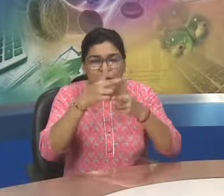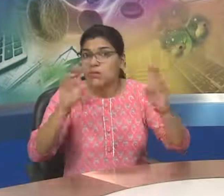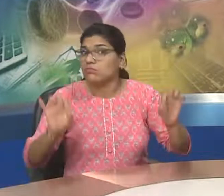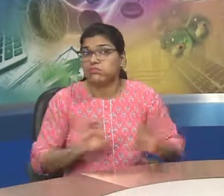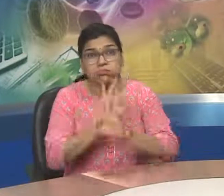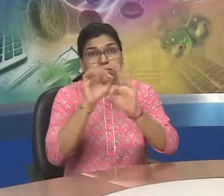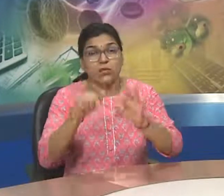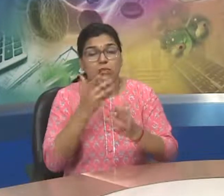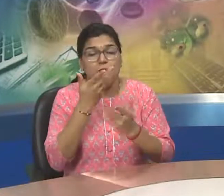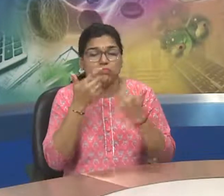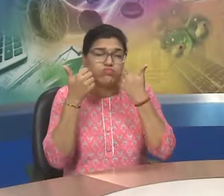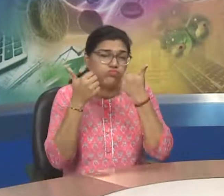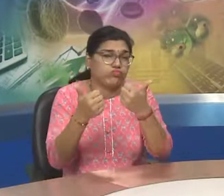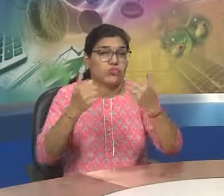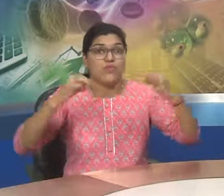of the oceans,